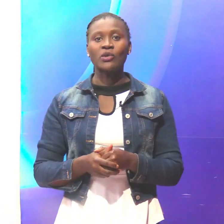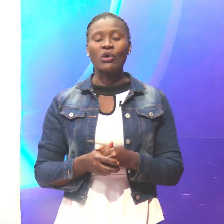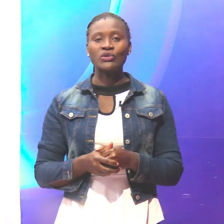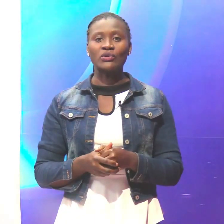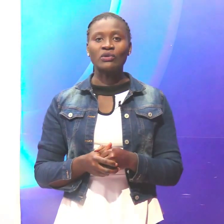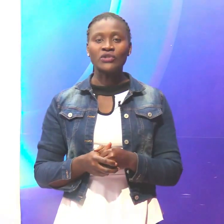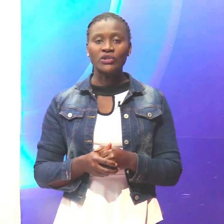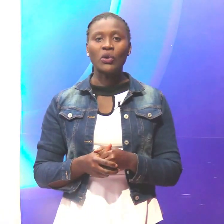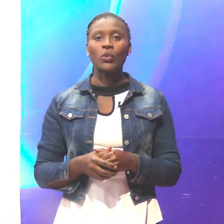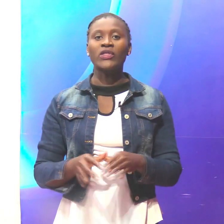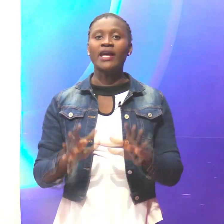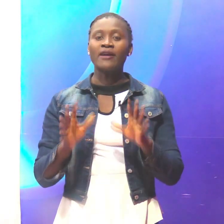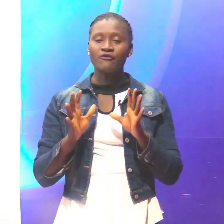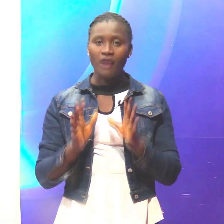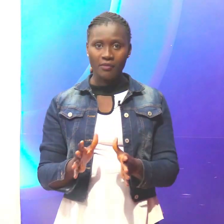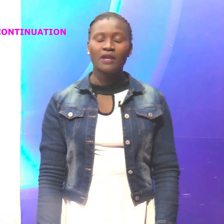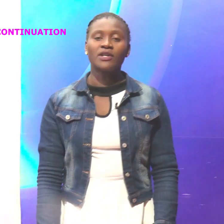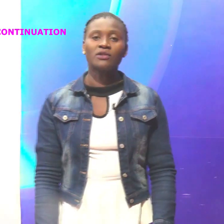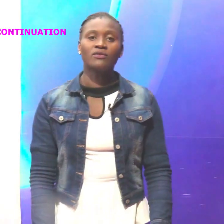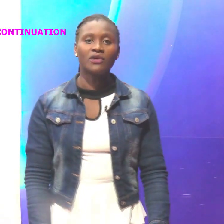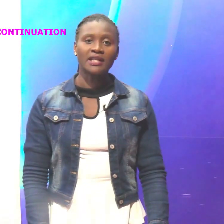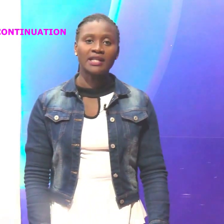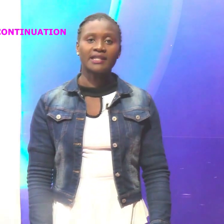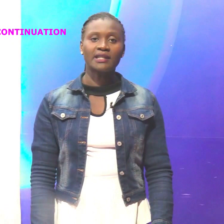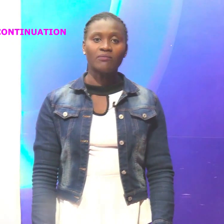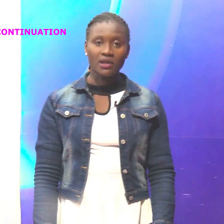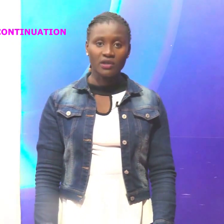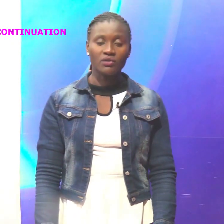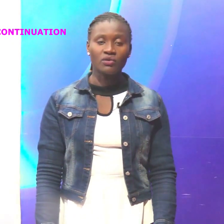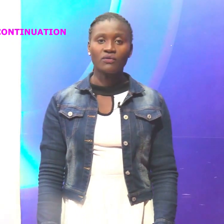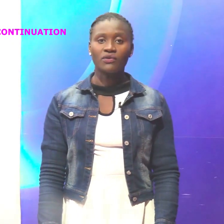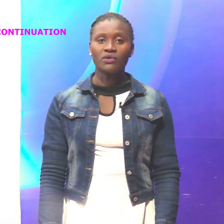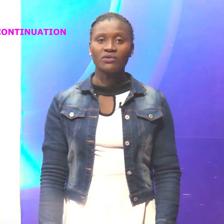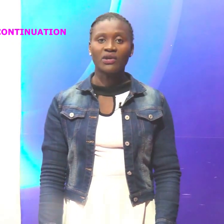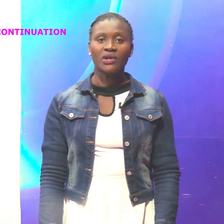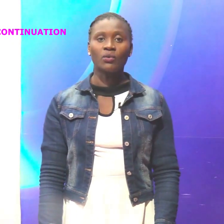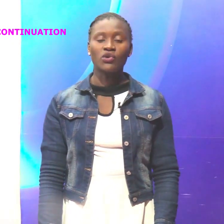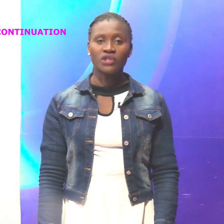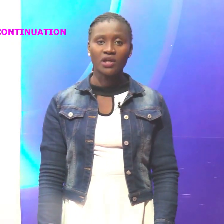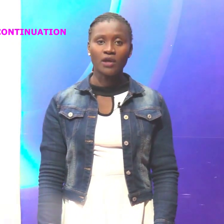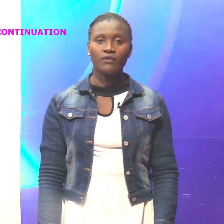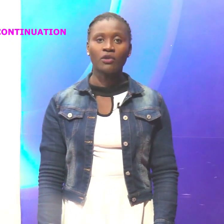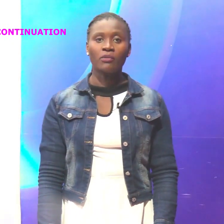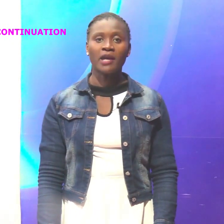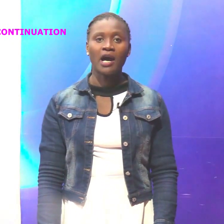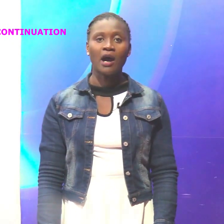to continue with the verbs. First of all, I'll just send a big thank you for those who are really watching, following me up on